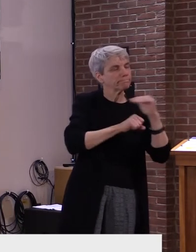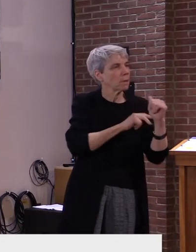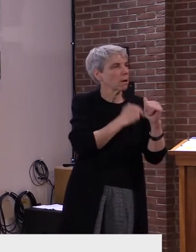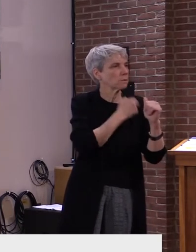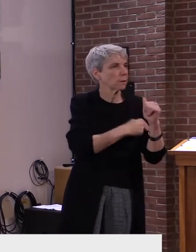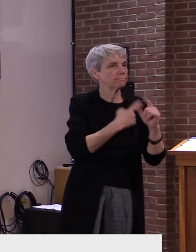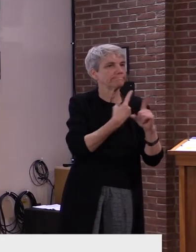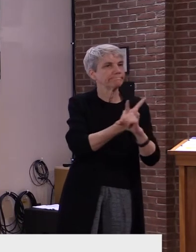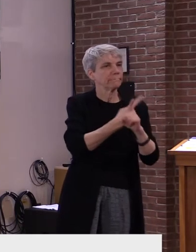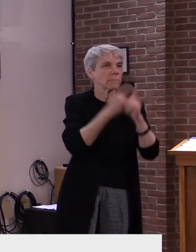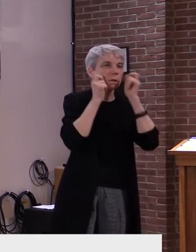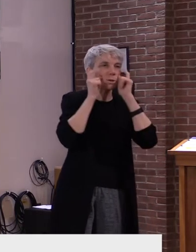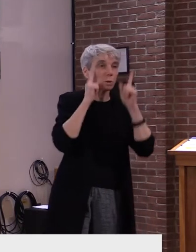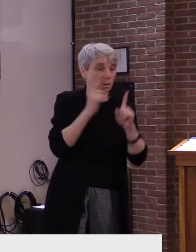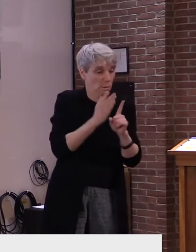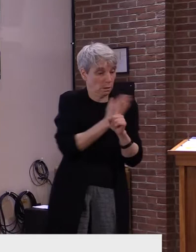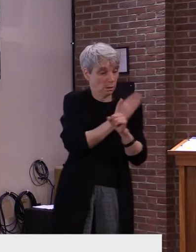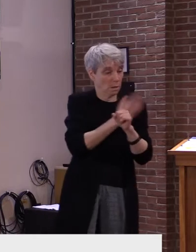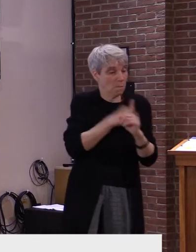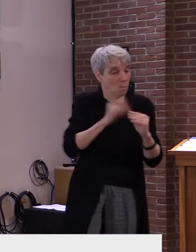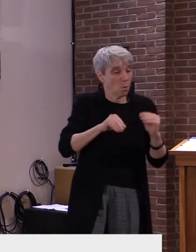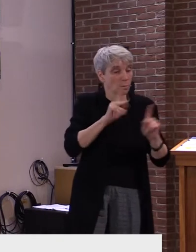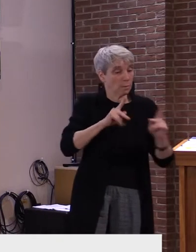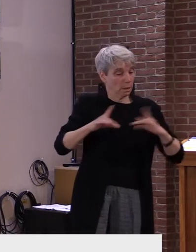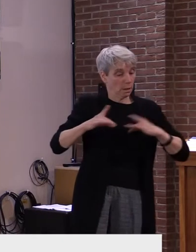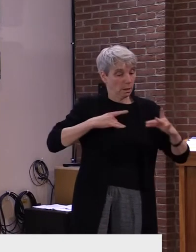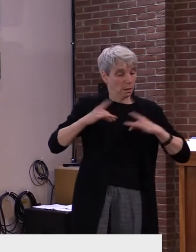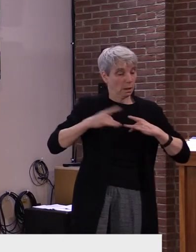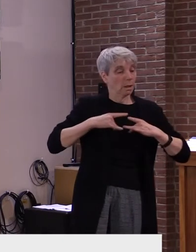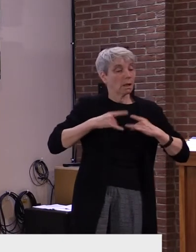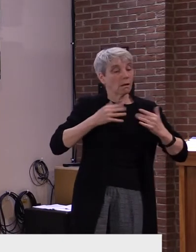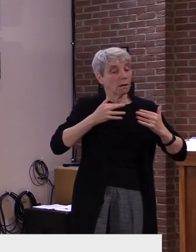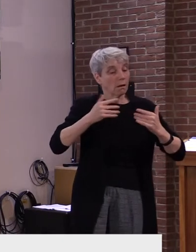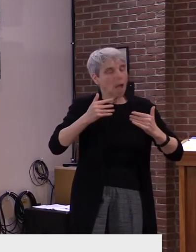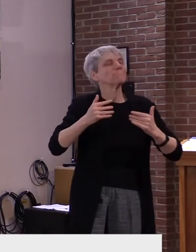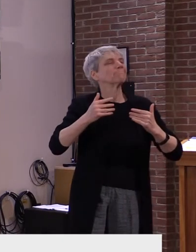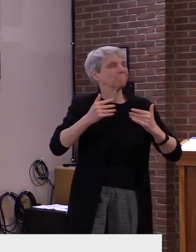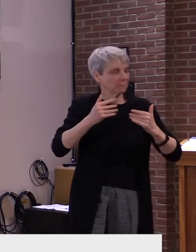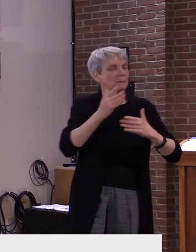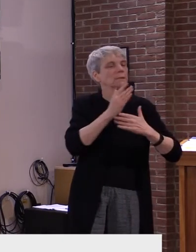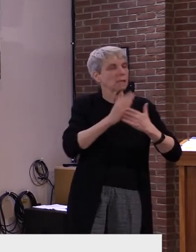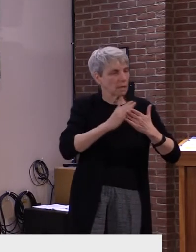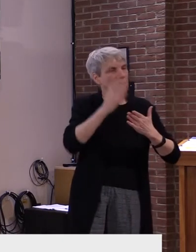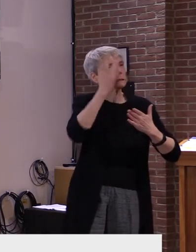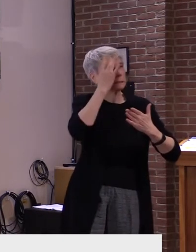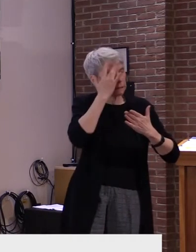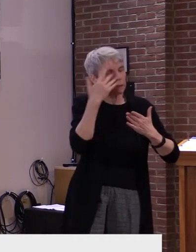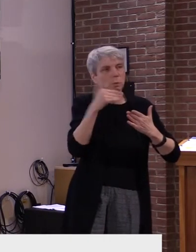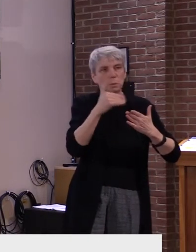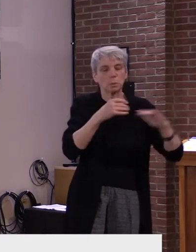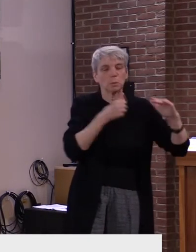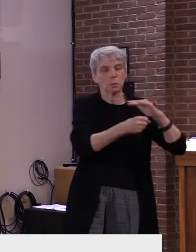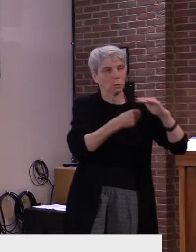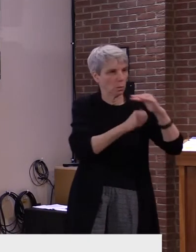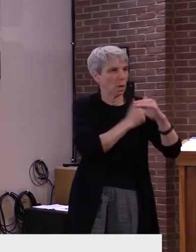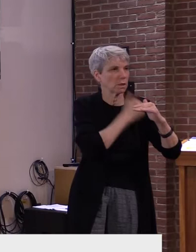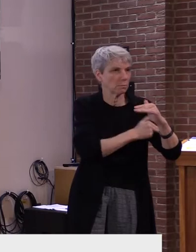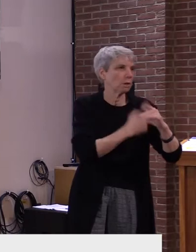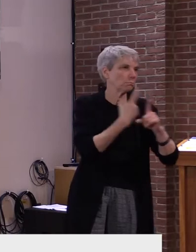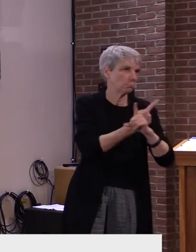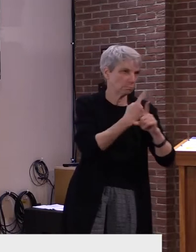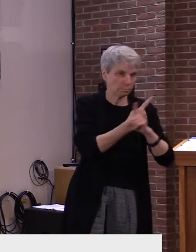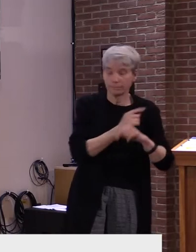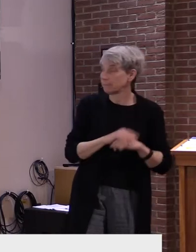on the increase in cases that we have seen. Now looking at our Vermont forecast, again, not much has changed here. Our case growth